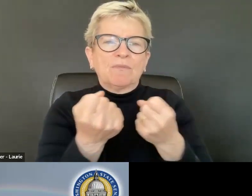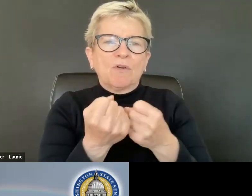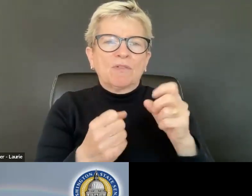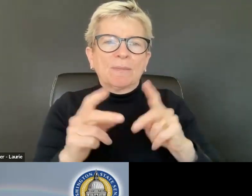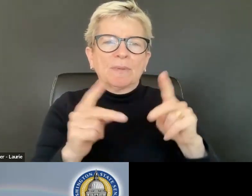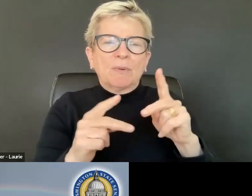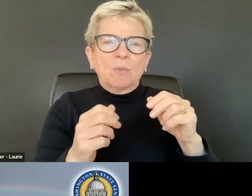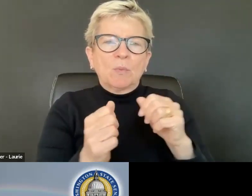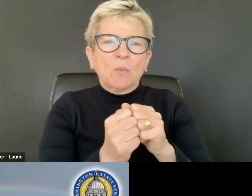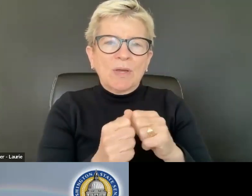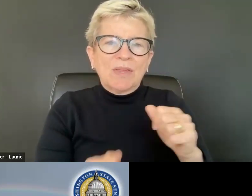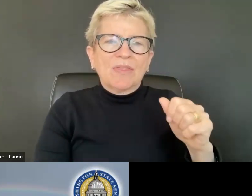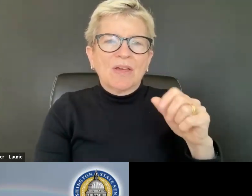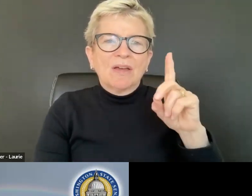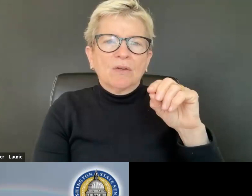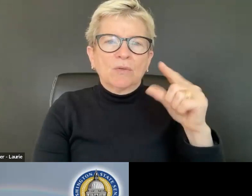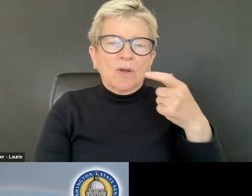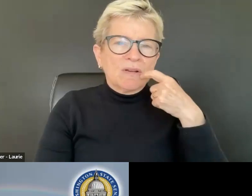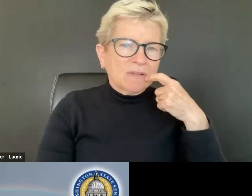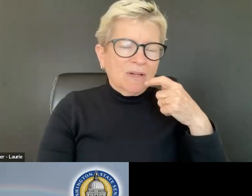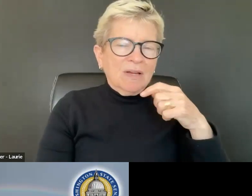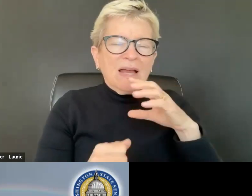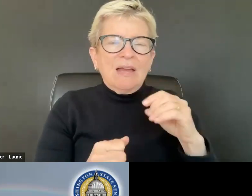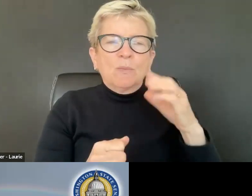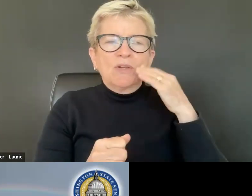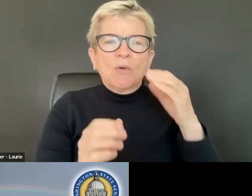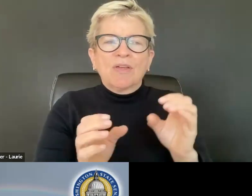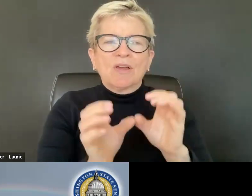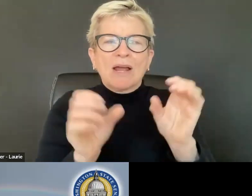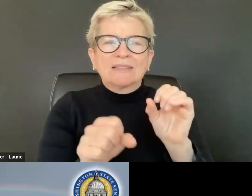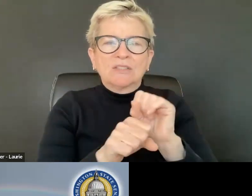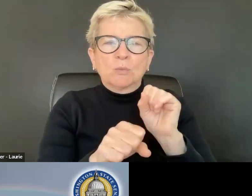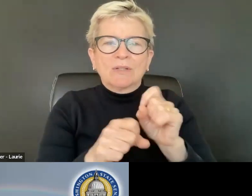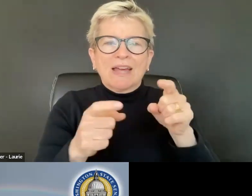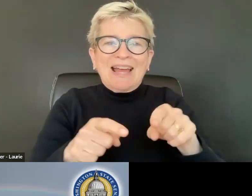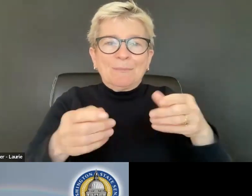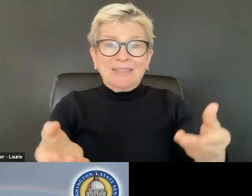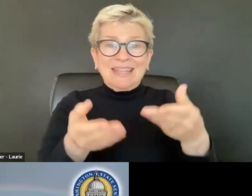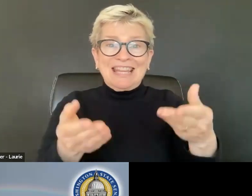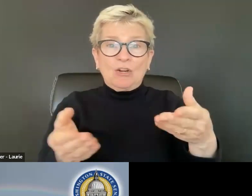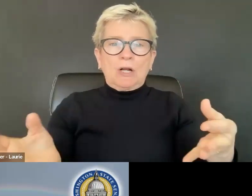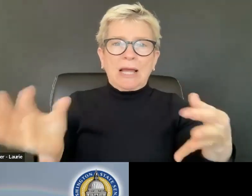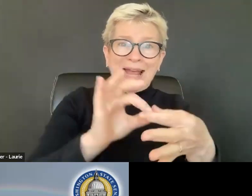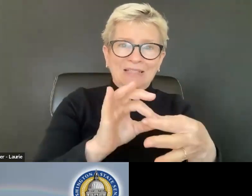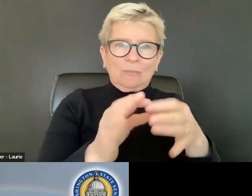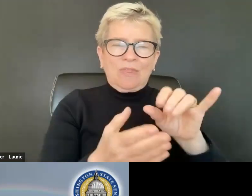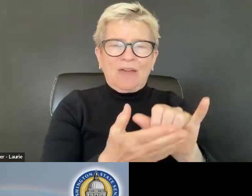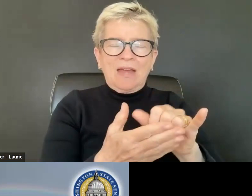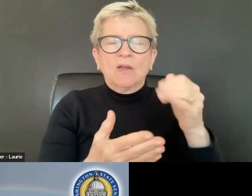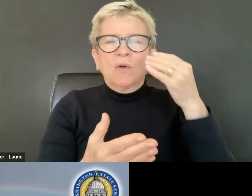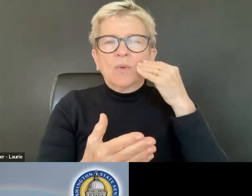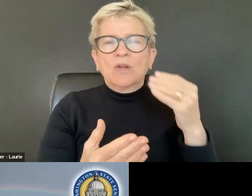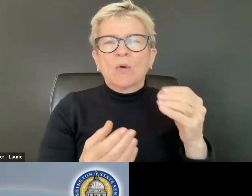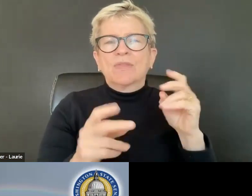use disorder. And we do know that the crisis work we're doing here connects with that, because as we know, a lot of people who